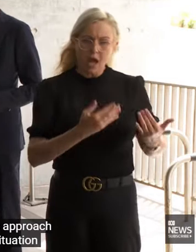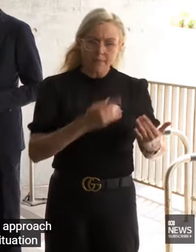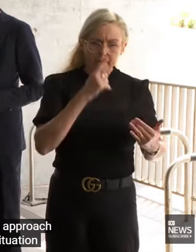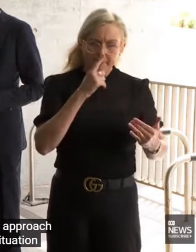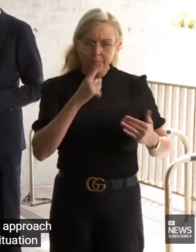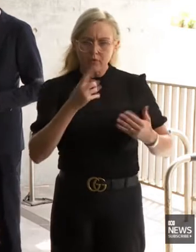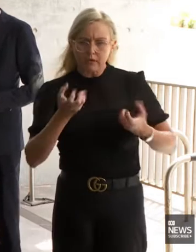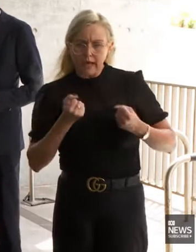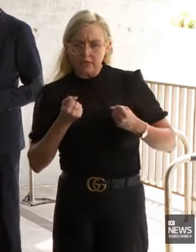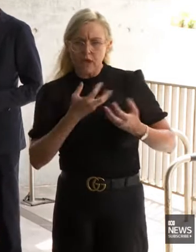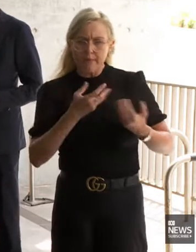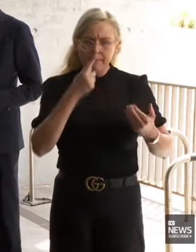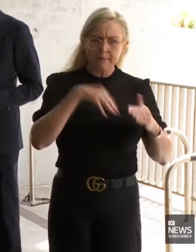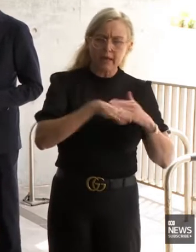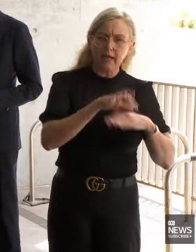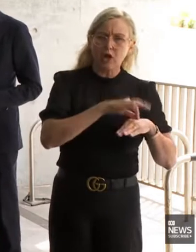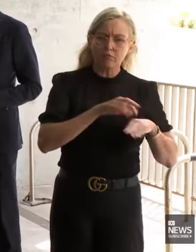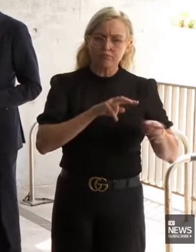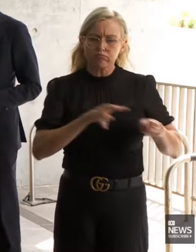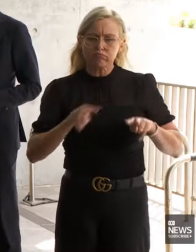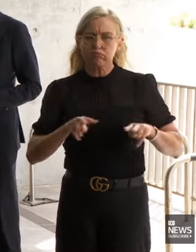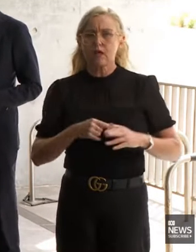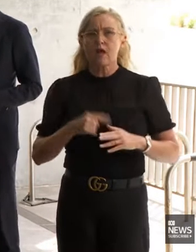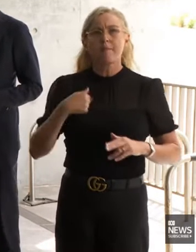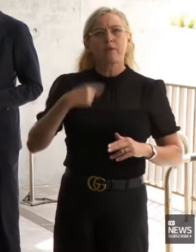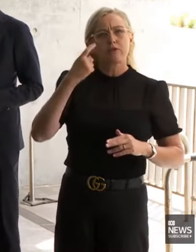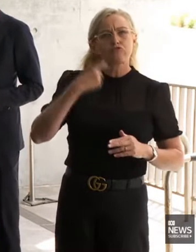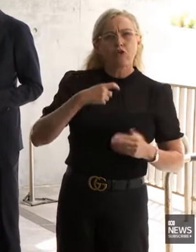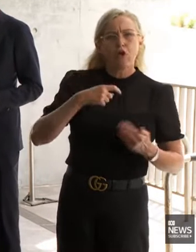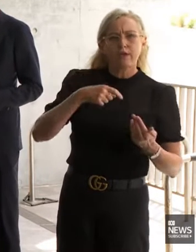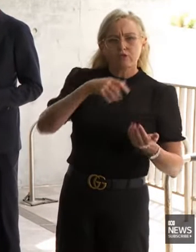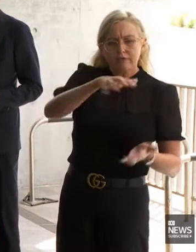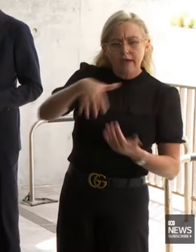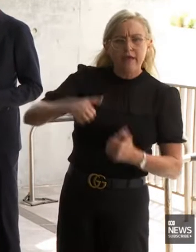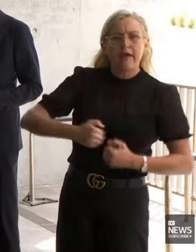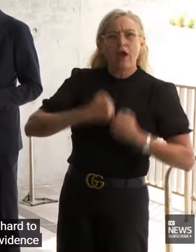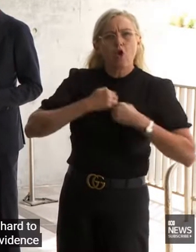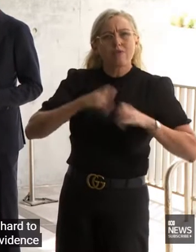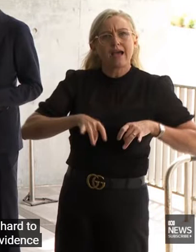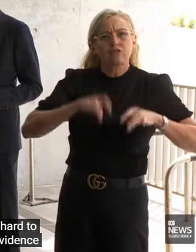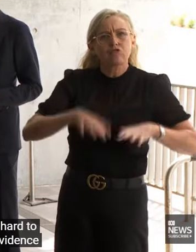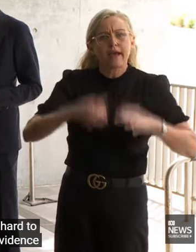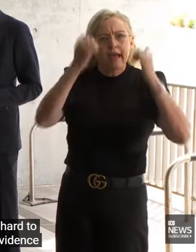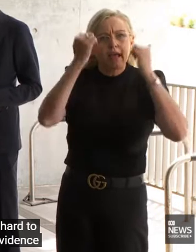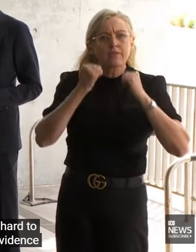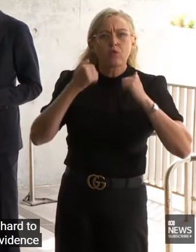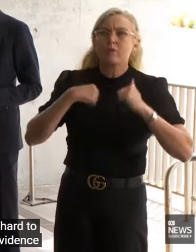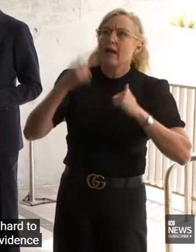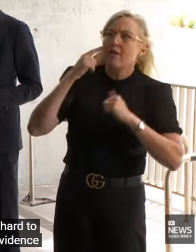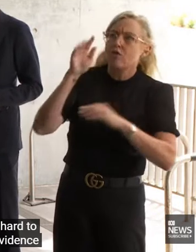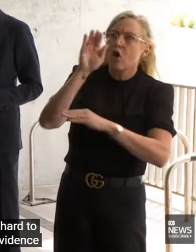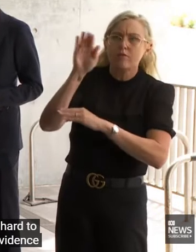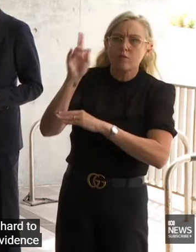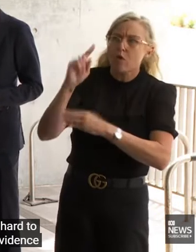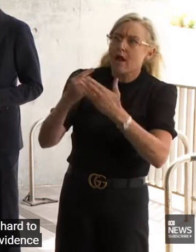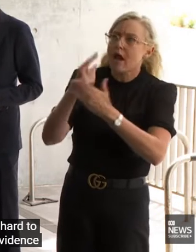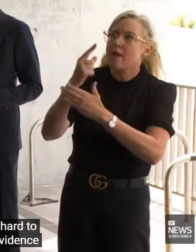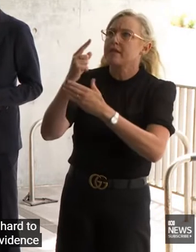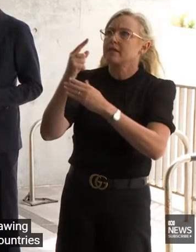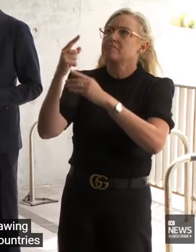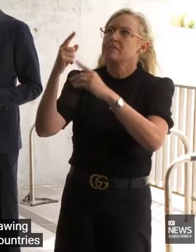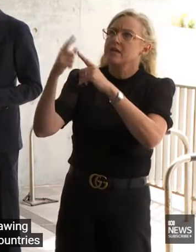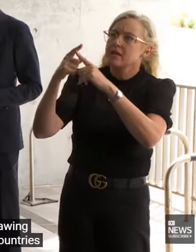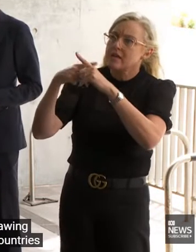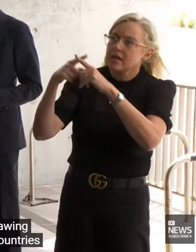We're also working hard to generate our own evidence, because we're drawing experiences from countries overseas that have had previous waves. So I